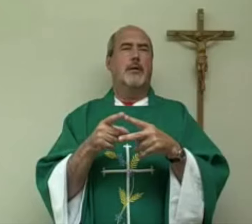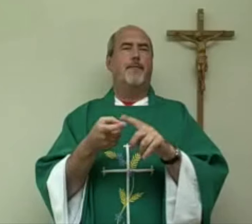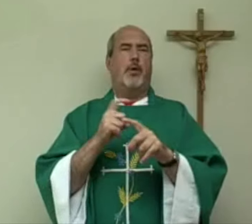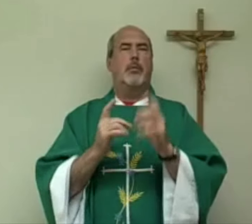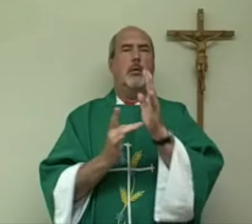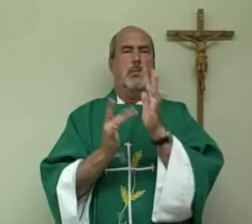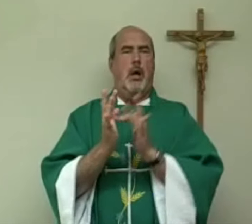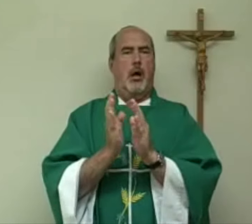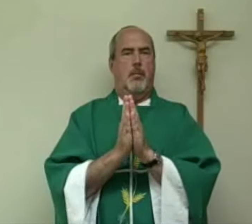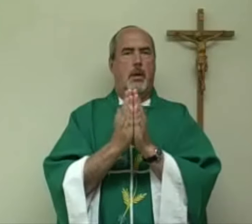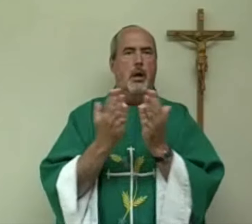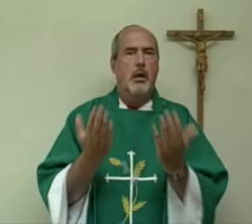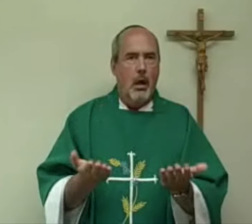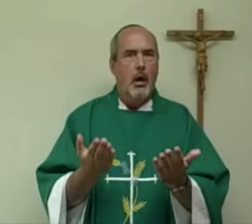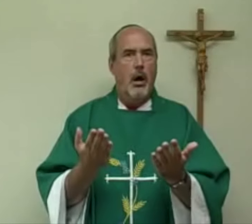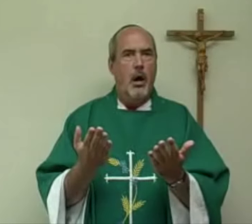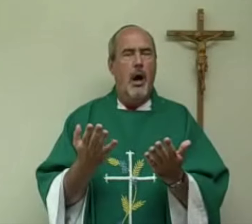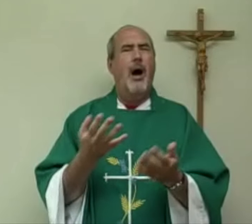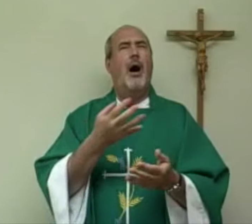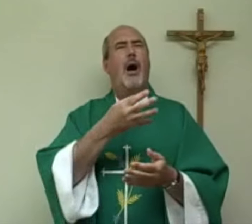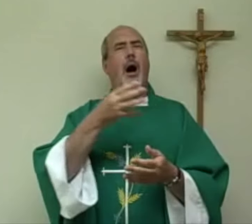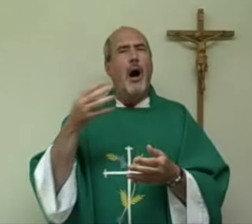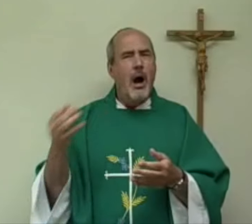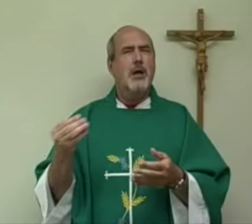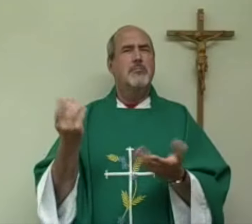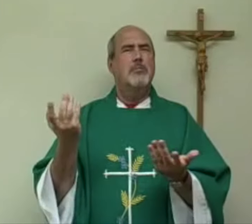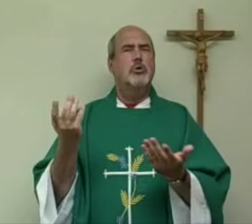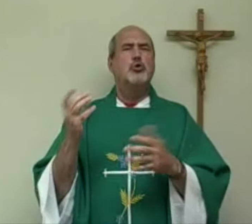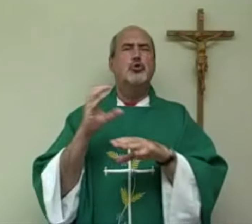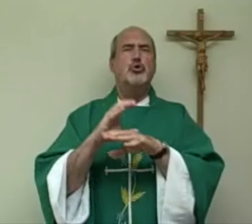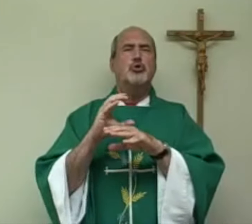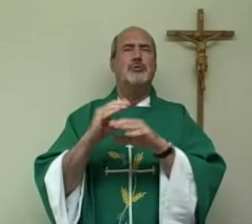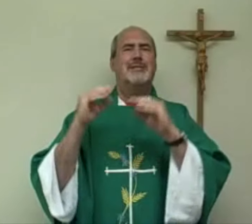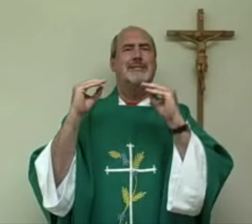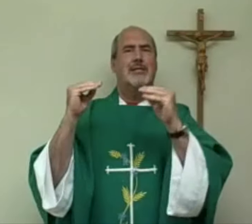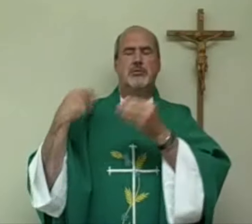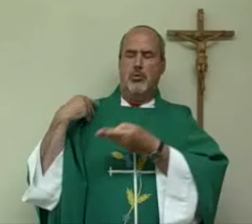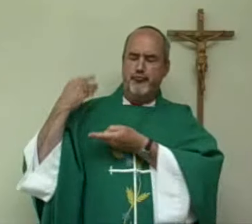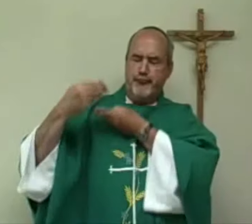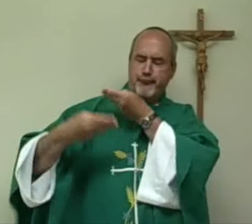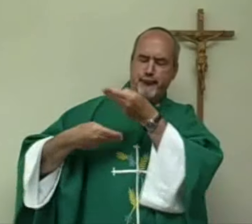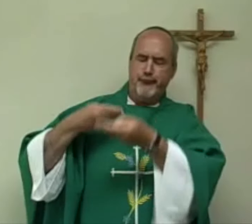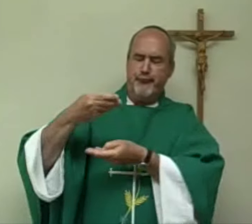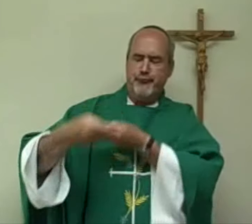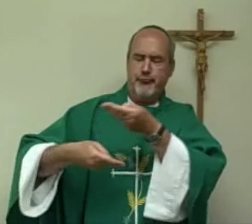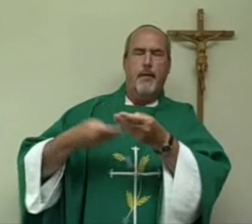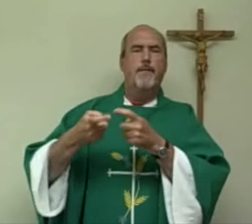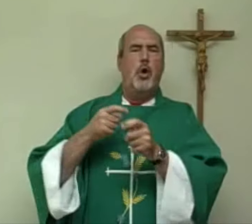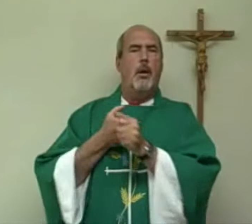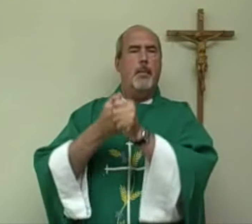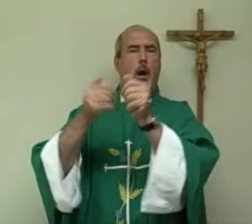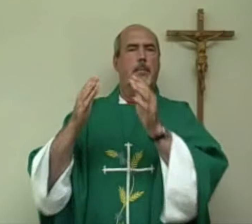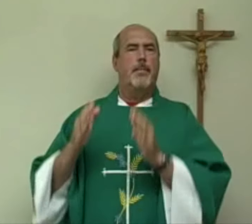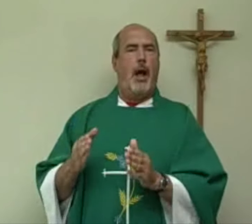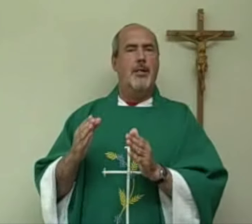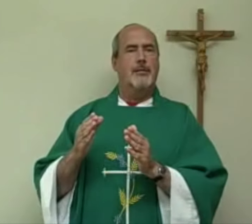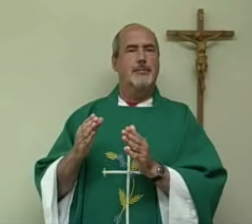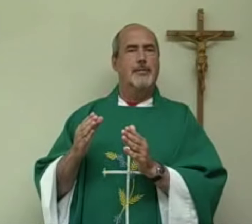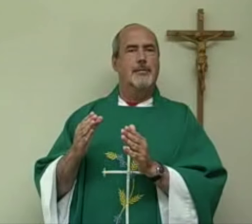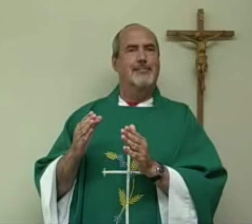and to understand that the message is from God, and the church's teachings from the